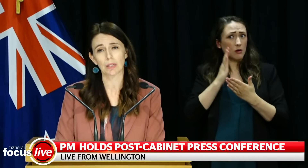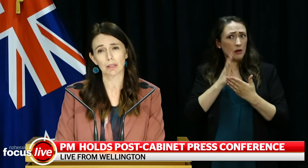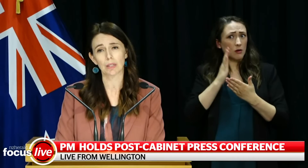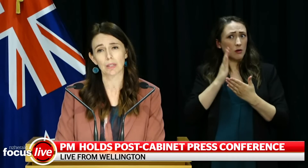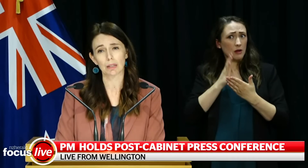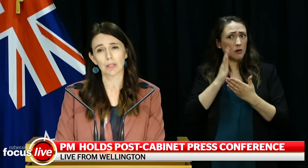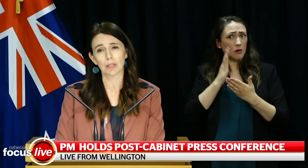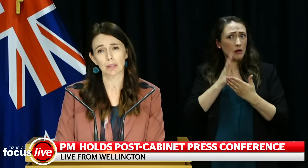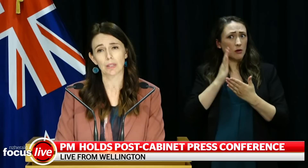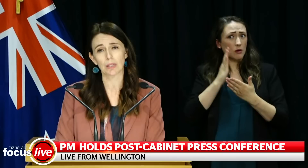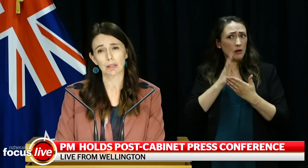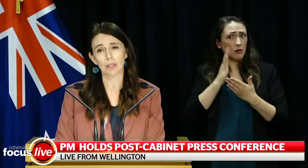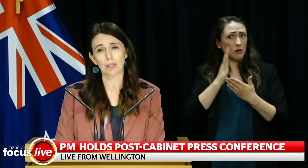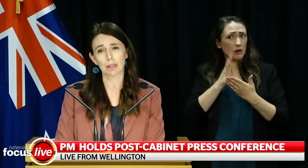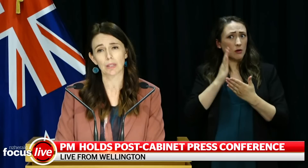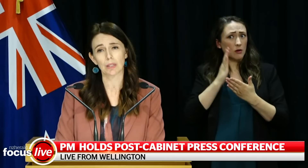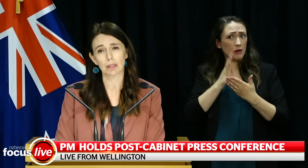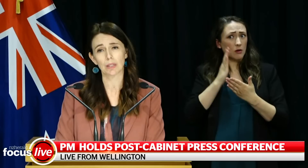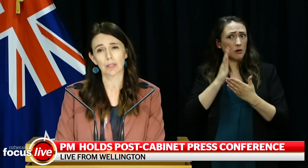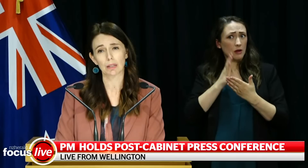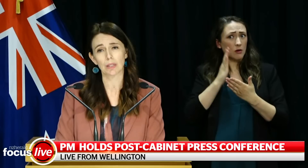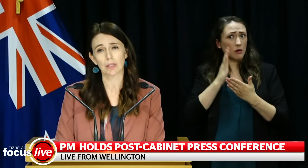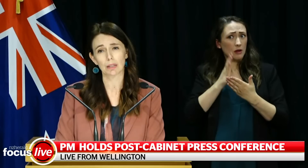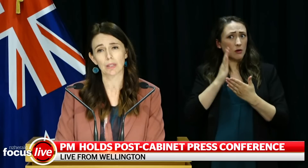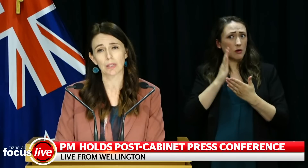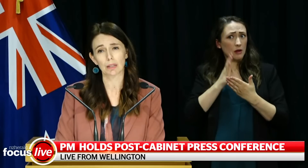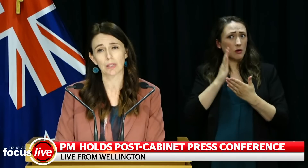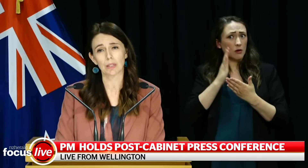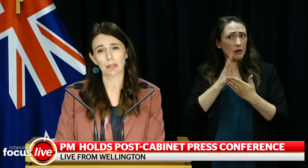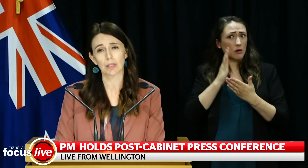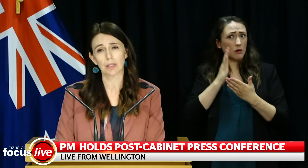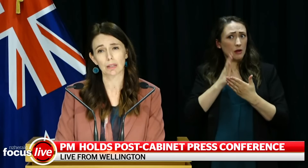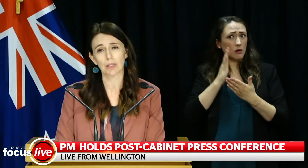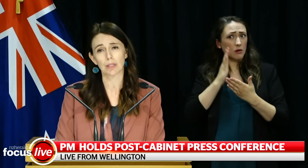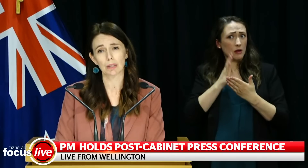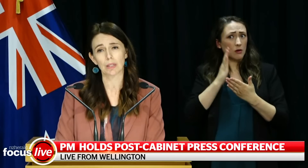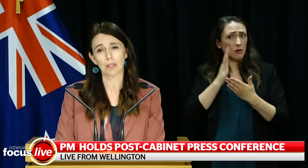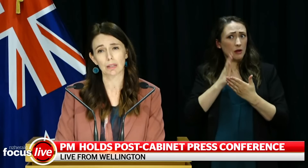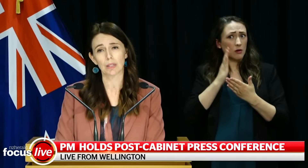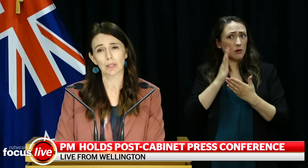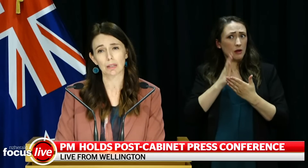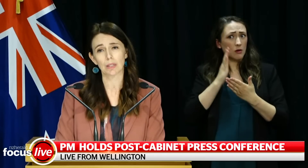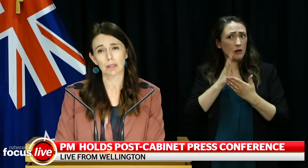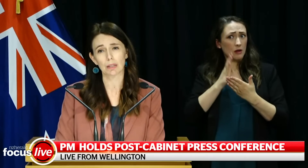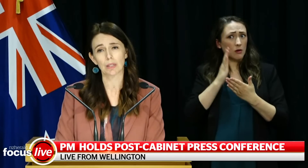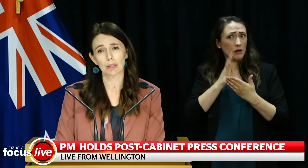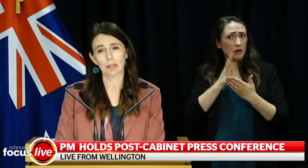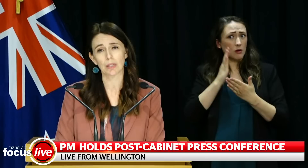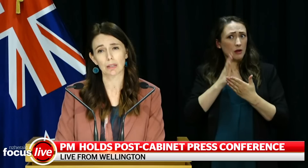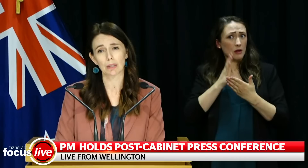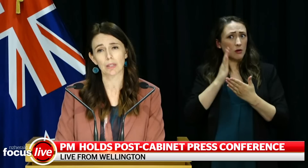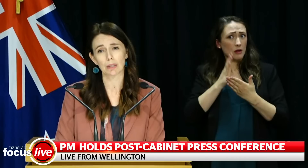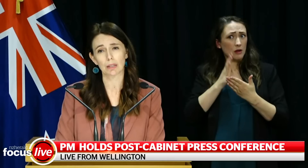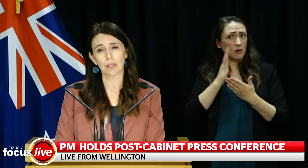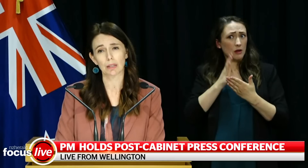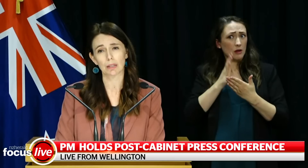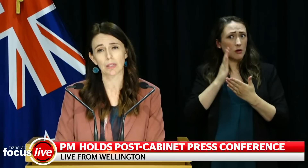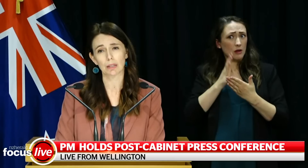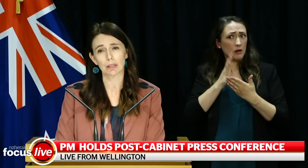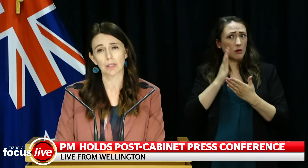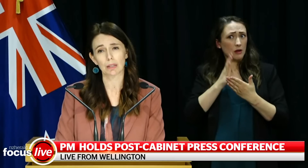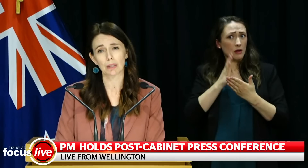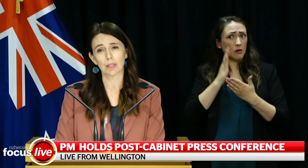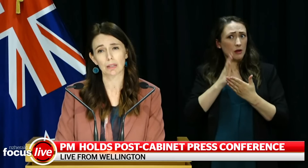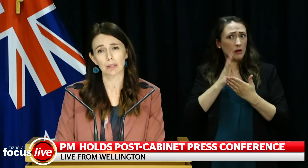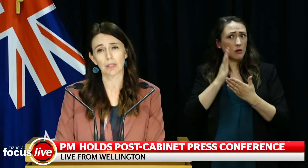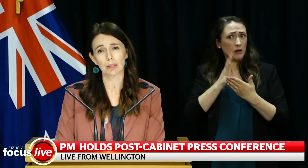a response to the United Nations report on Xinjiang around possible crimes against humanity there? Yeah, I mean, here you